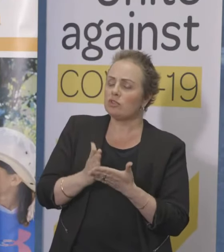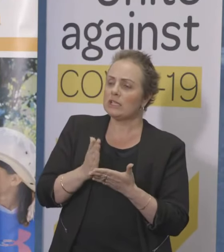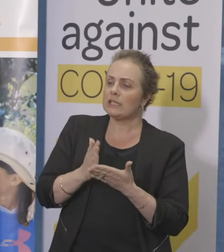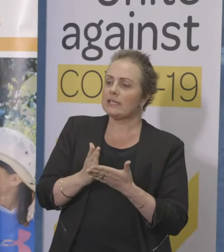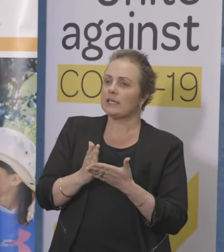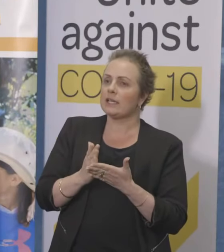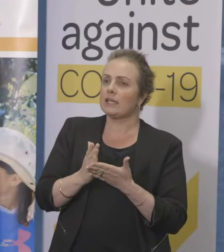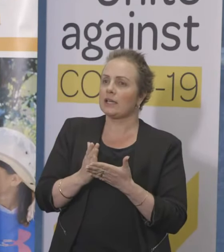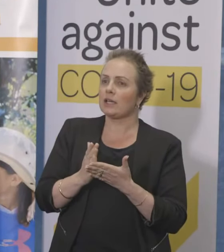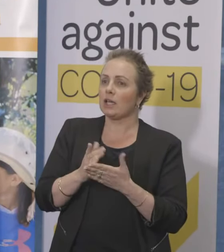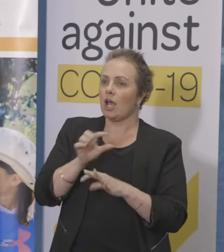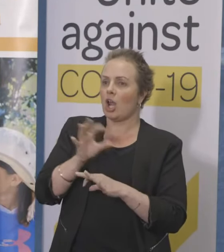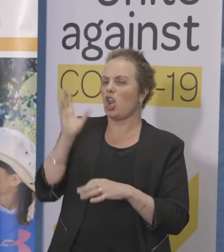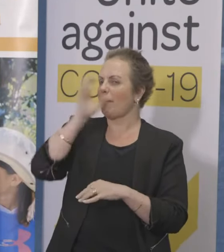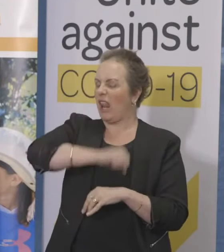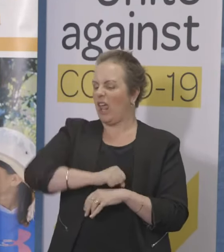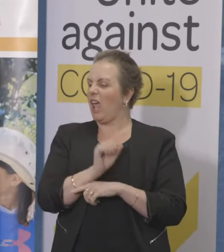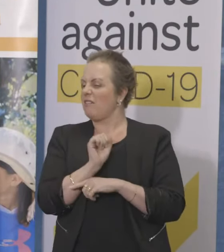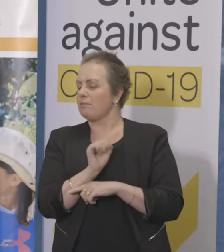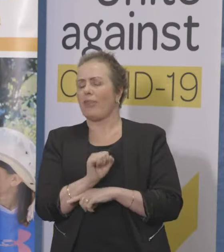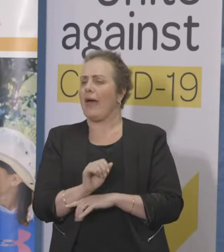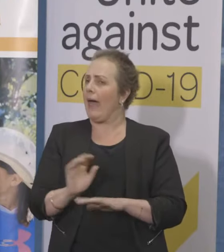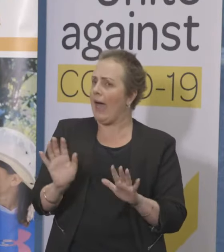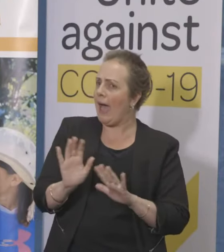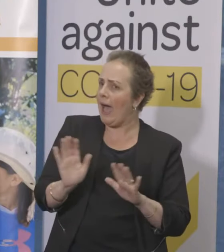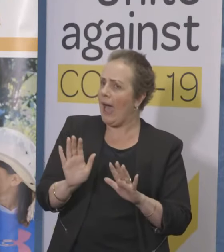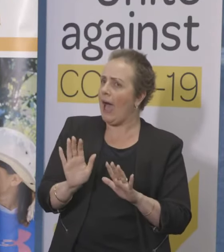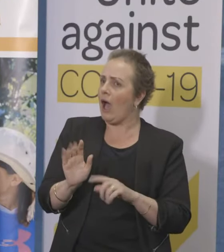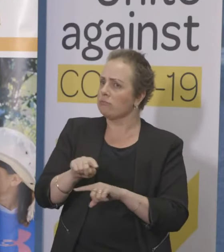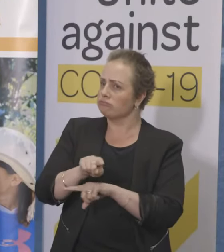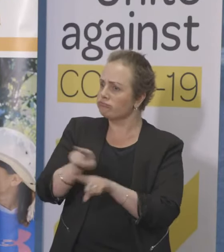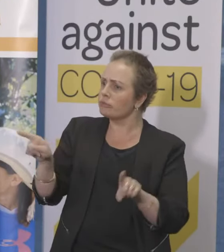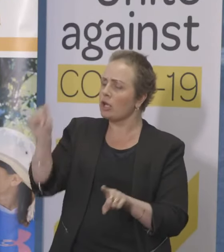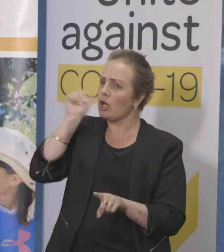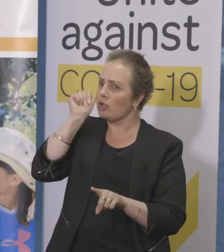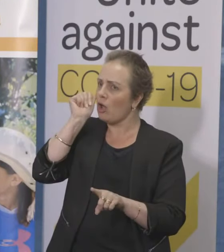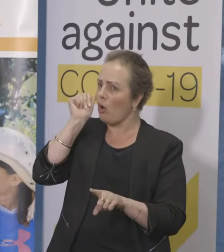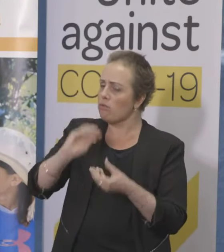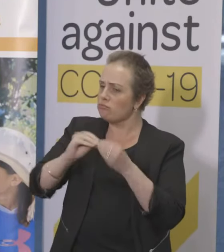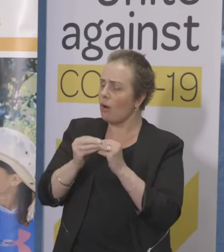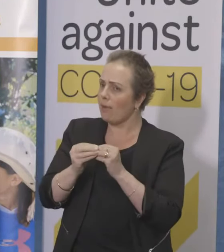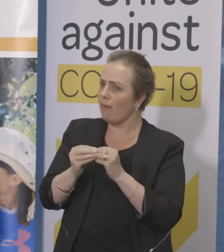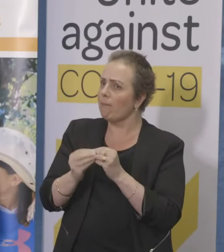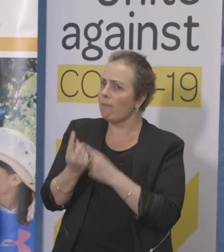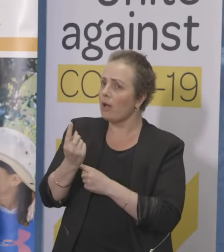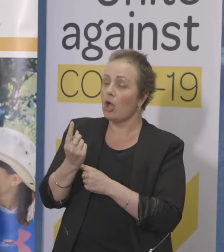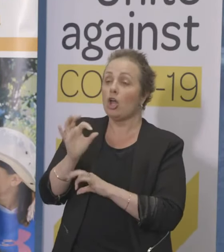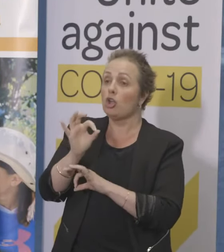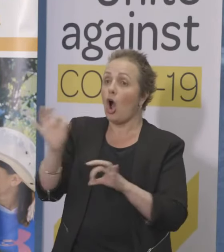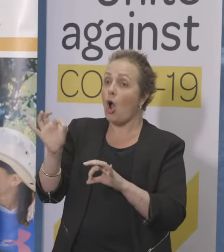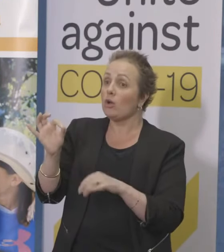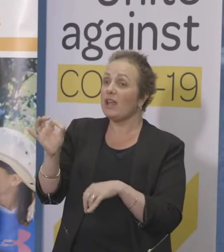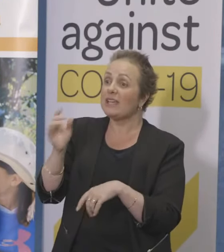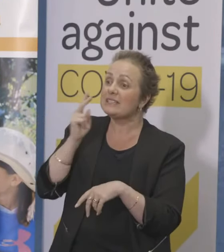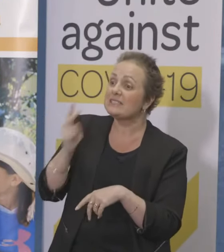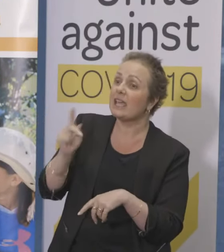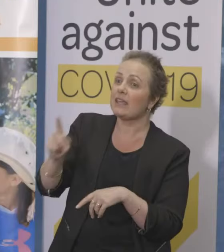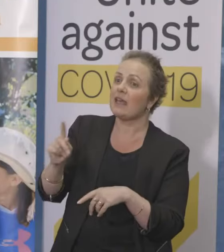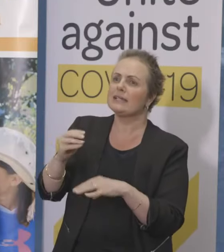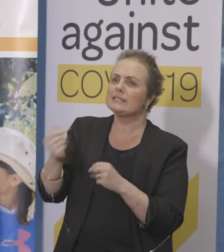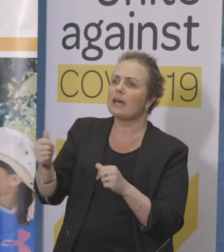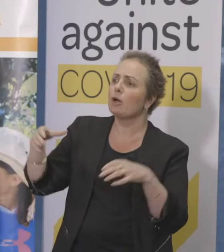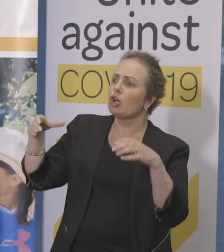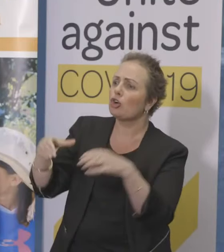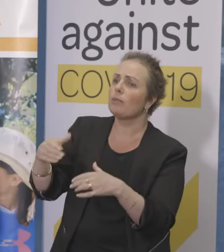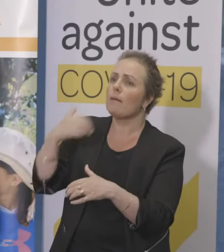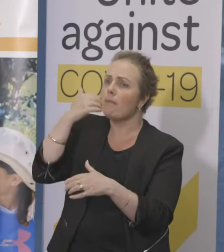the disbelief in the virus or in its significance or in the fact that it's a problem is confined just to Māori. I think we see that across a number of